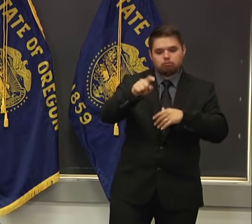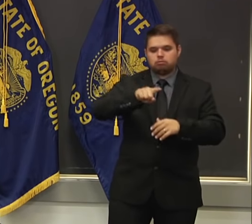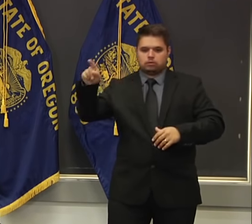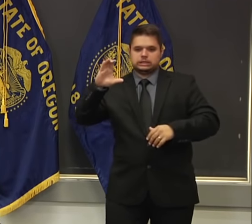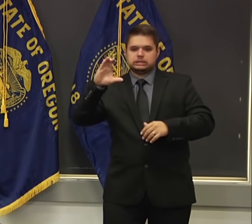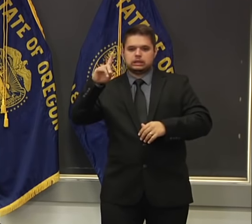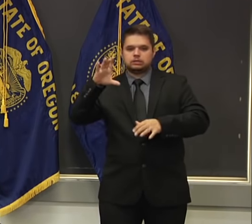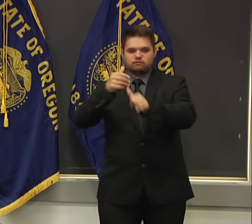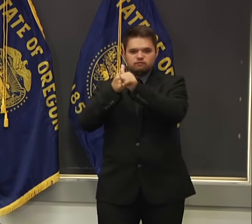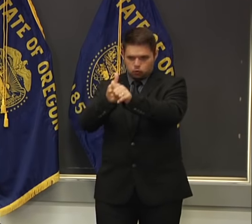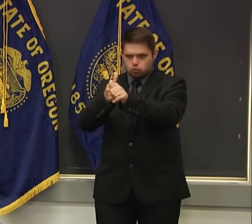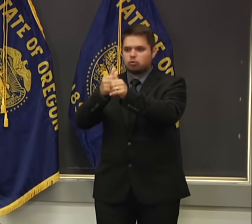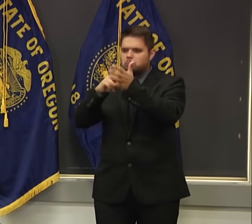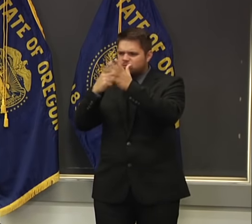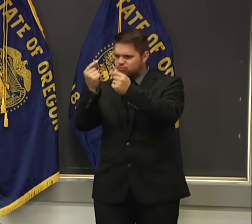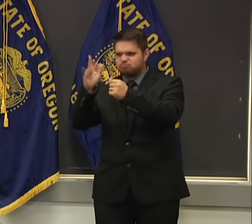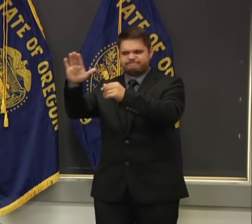healthcare provider.